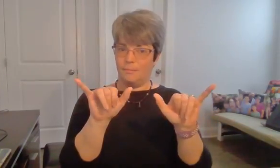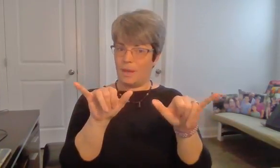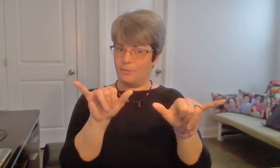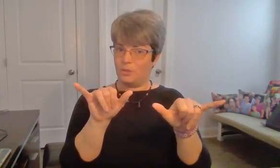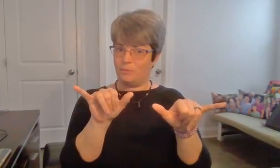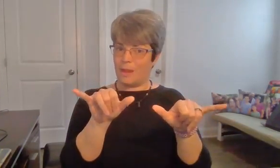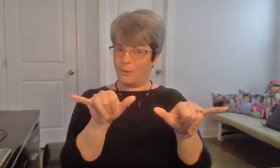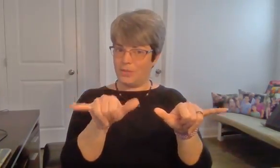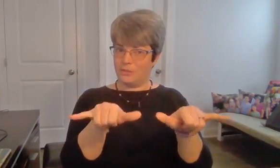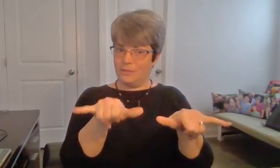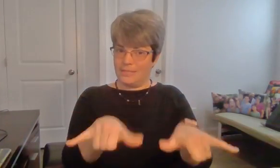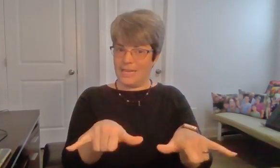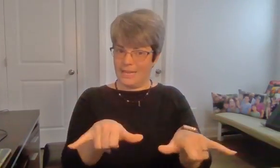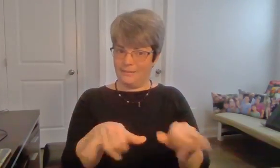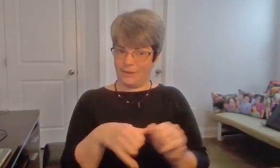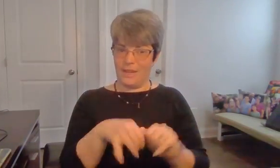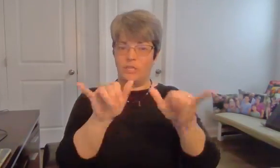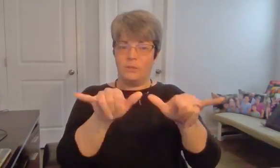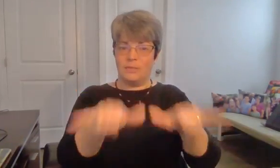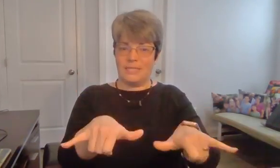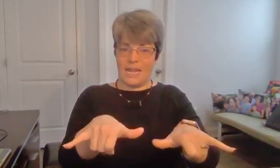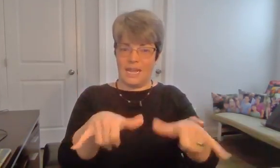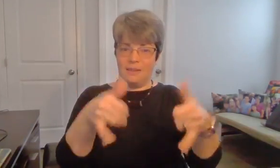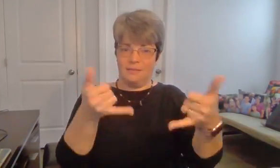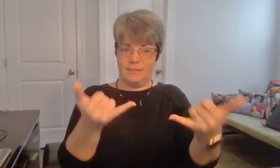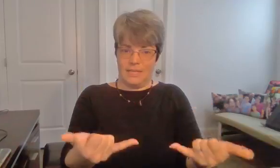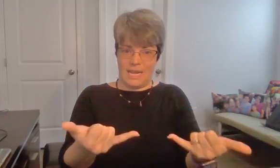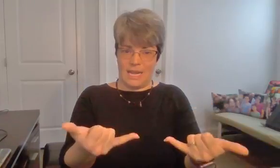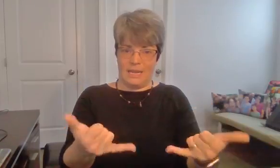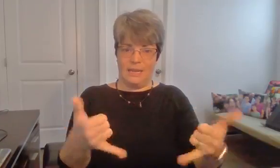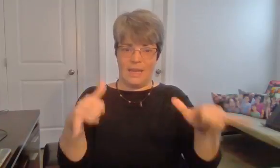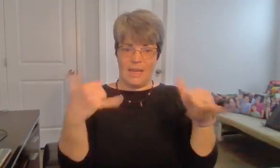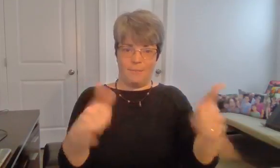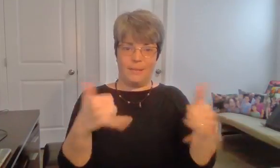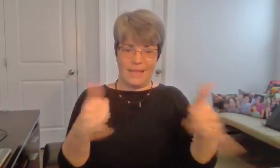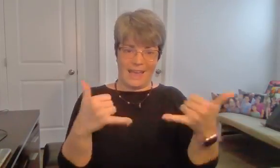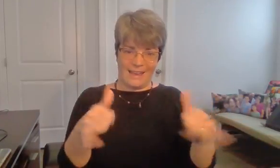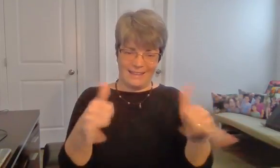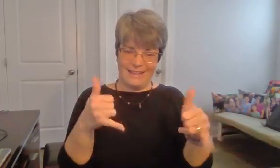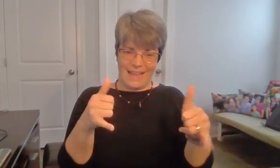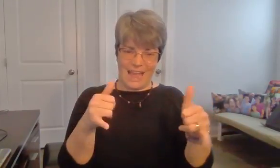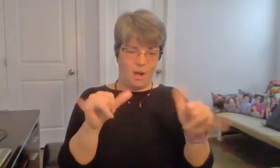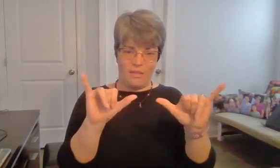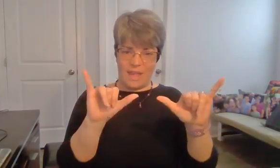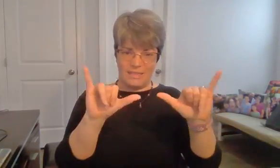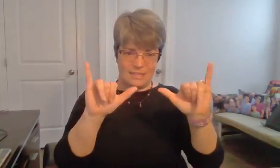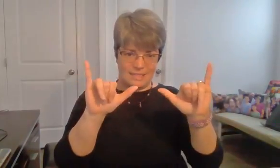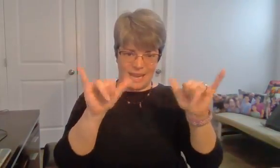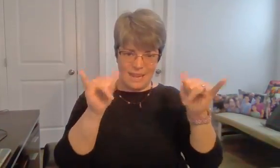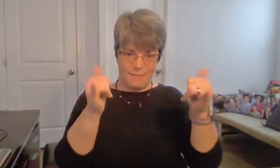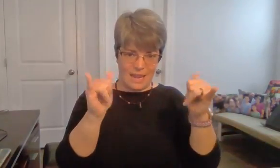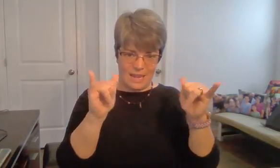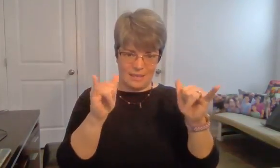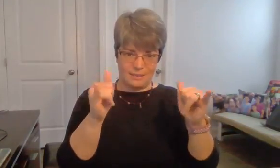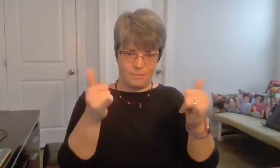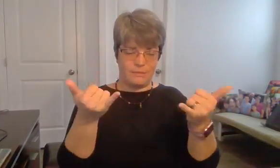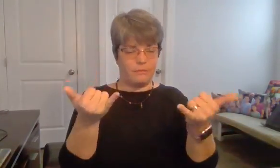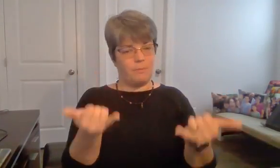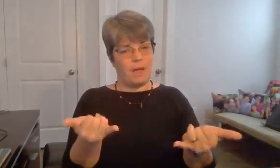Palm orientation, stay, right? So you can stay, today, and play. And all that is the same hands, but different palm